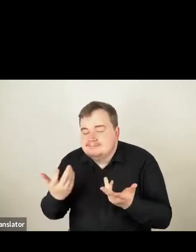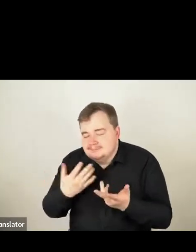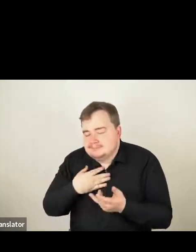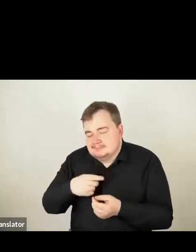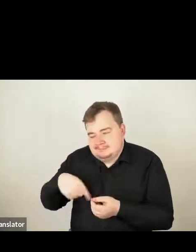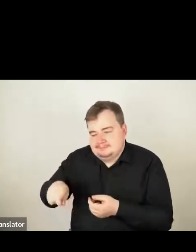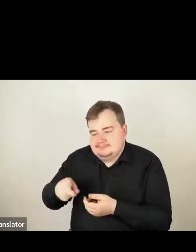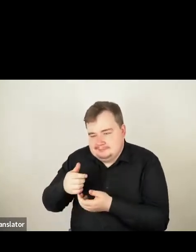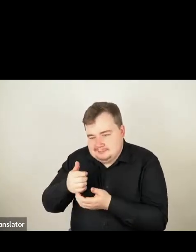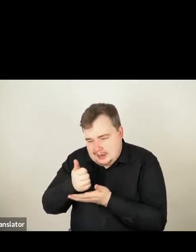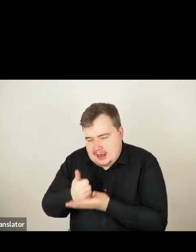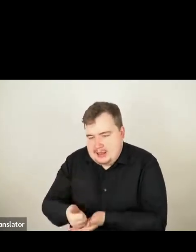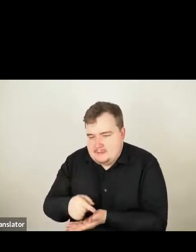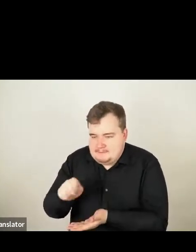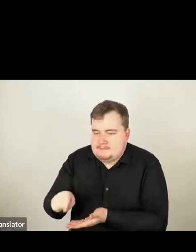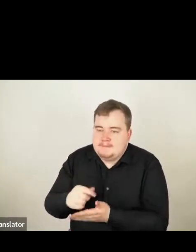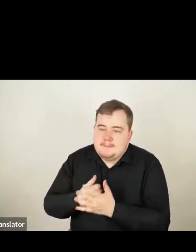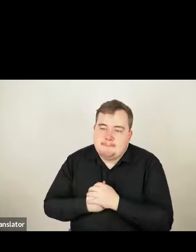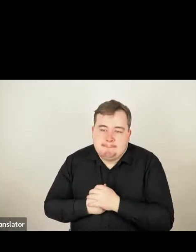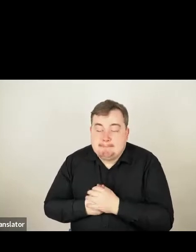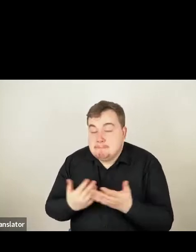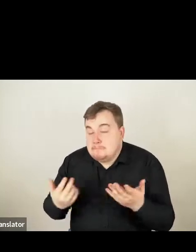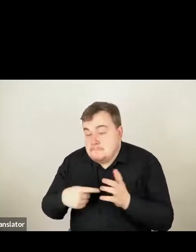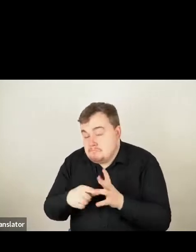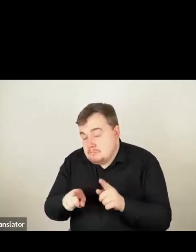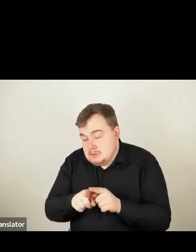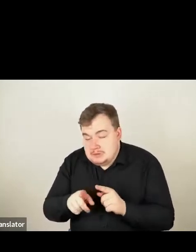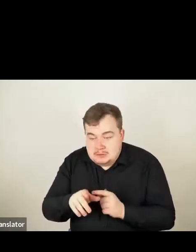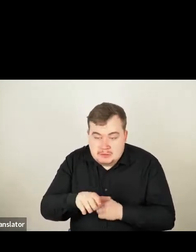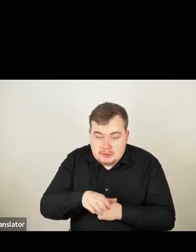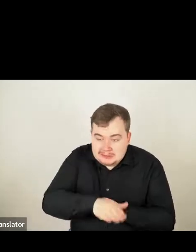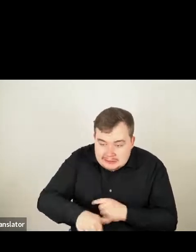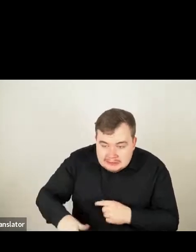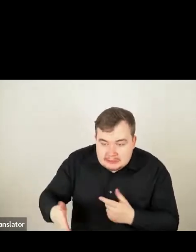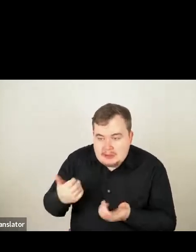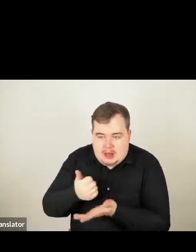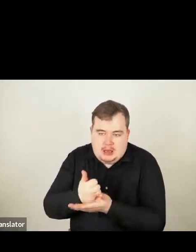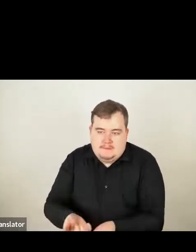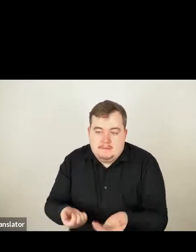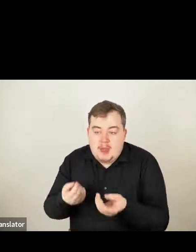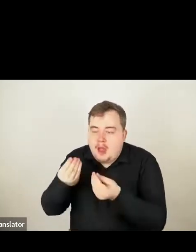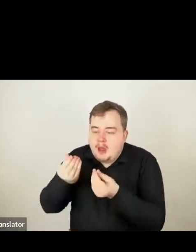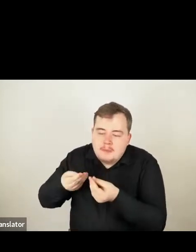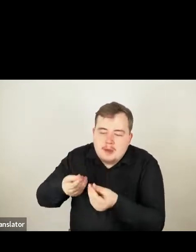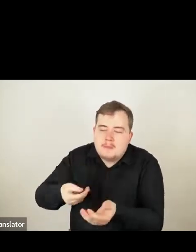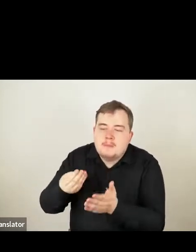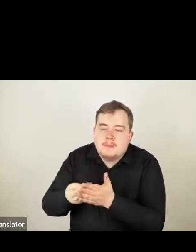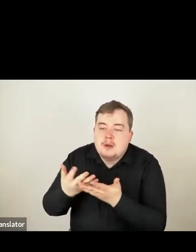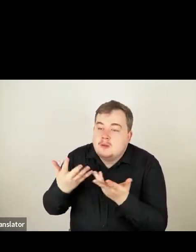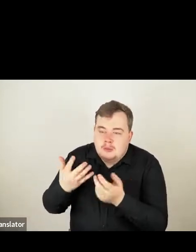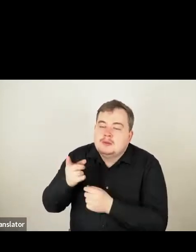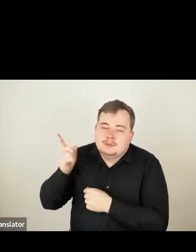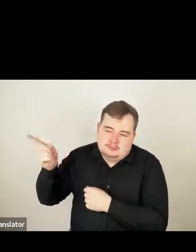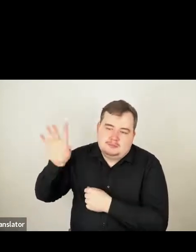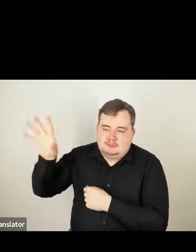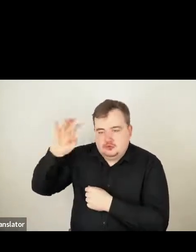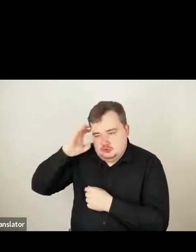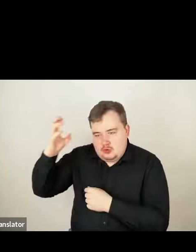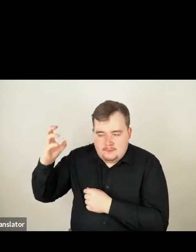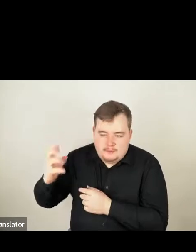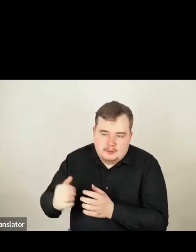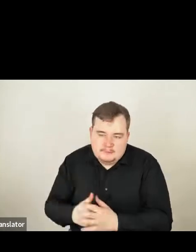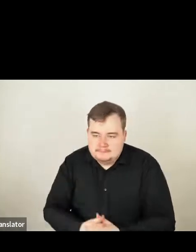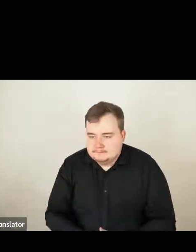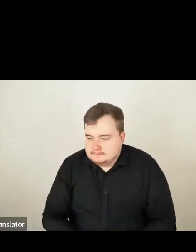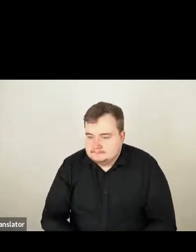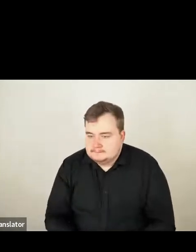This is what we put in the law, that these are costs to be covered by the state. The other law, it's a package